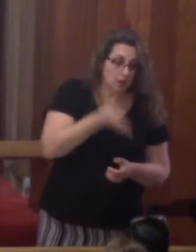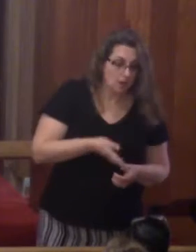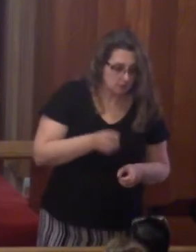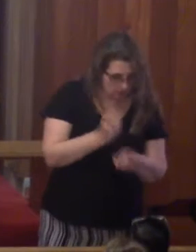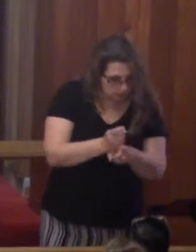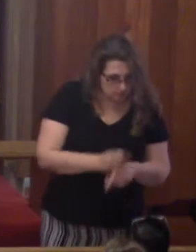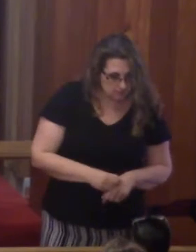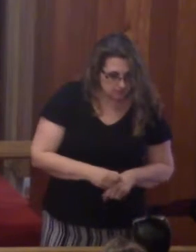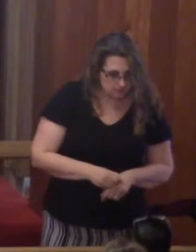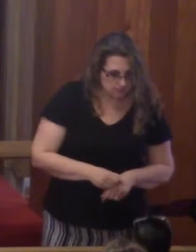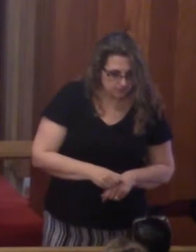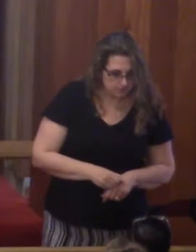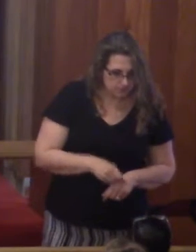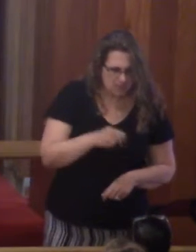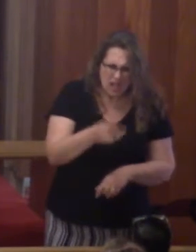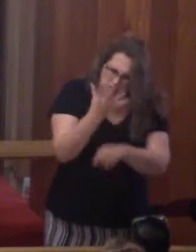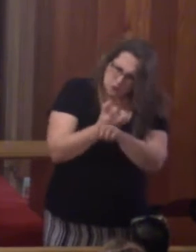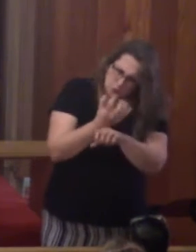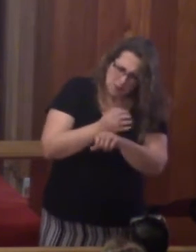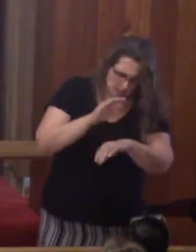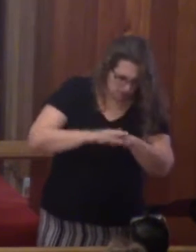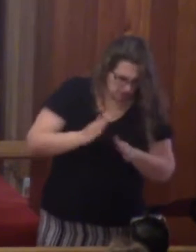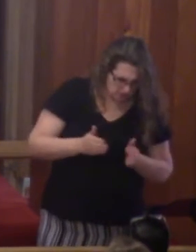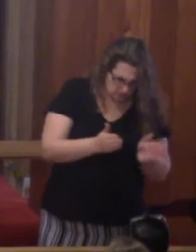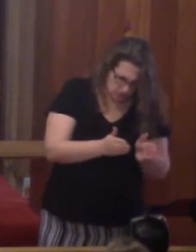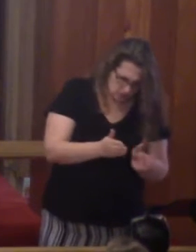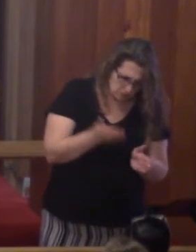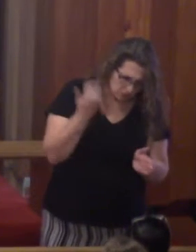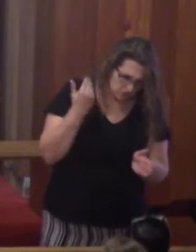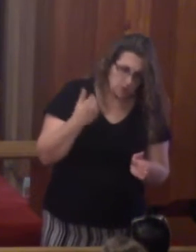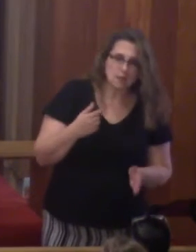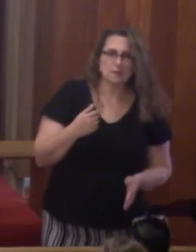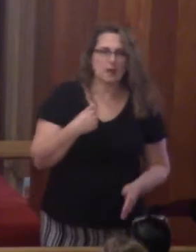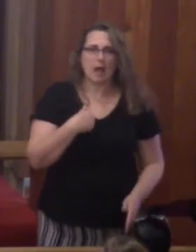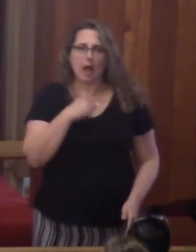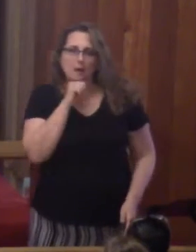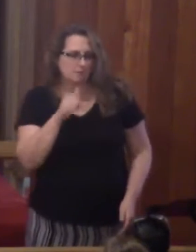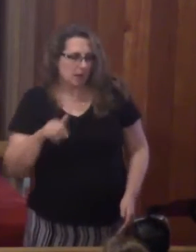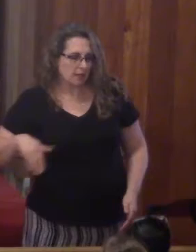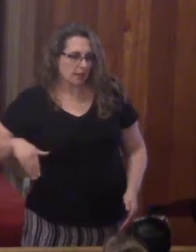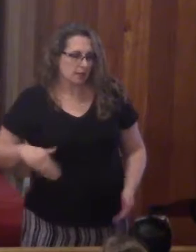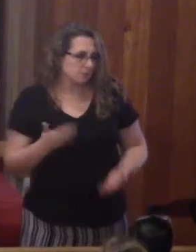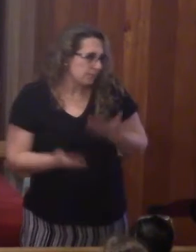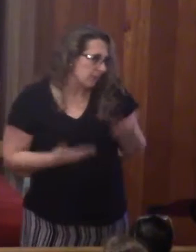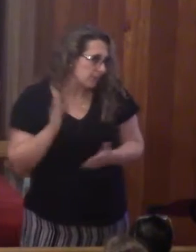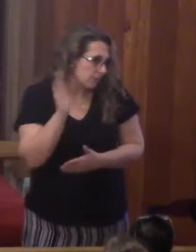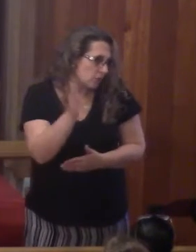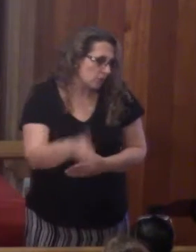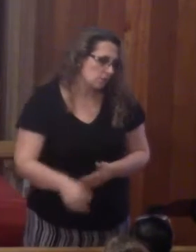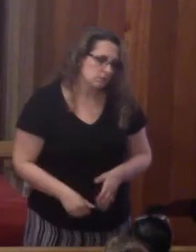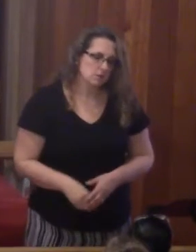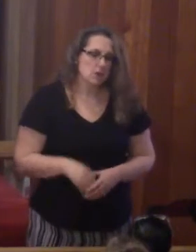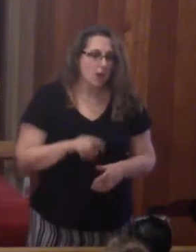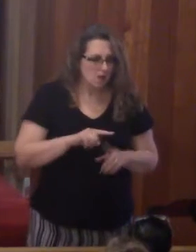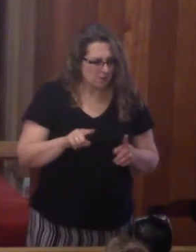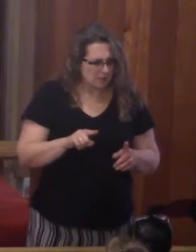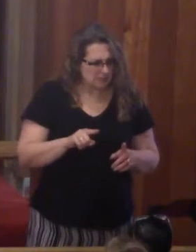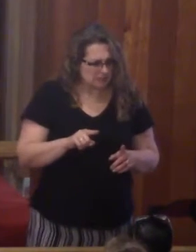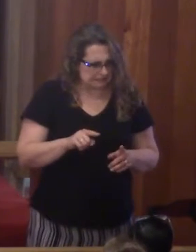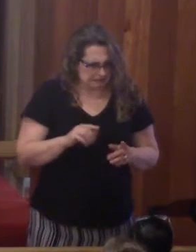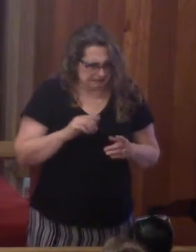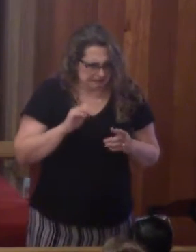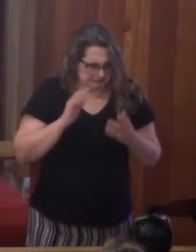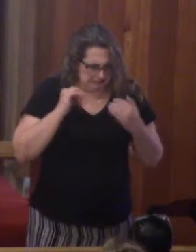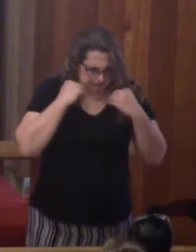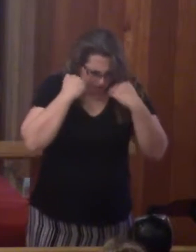Right? Have you ever begged on the street? I haven't yet. Give it time. But it's